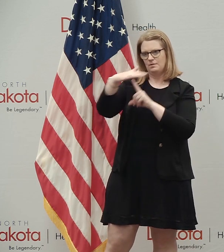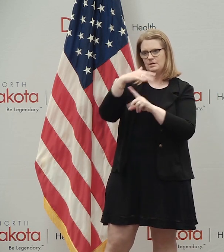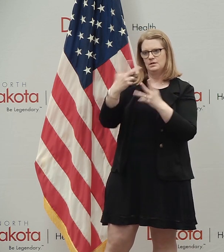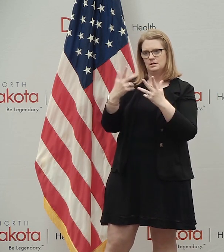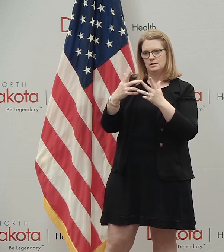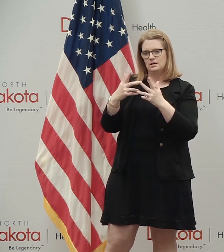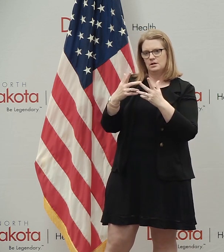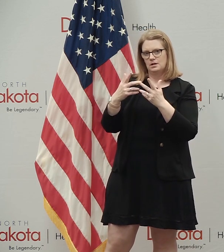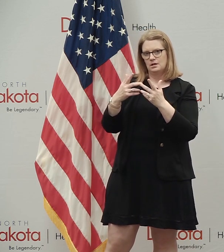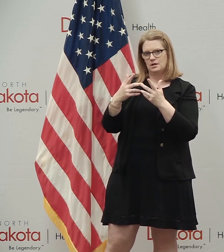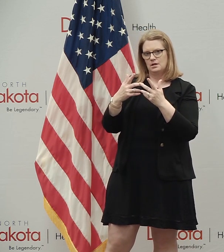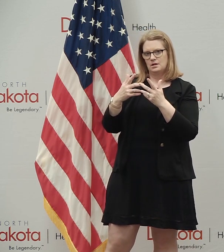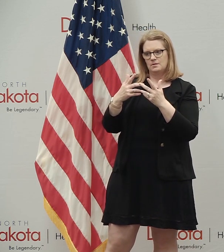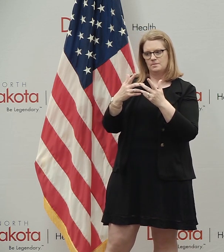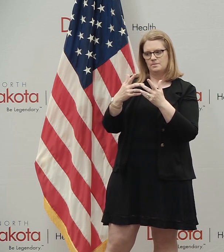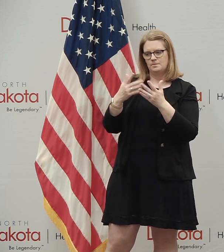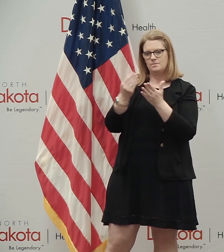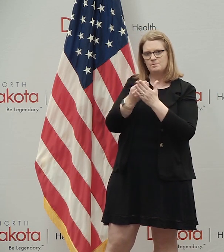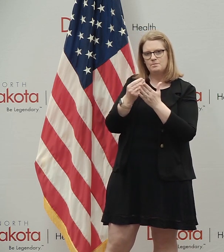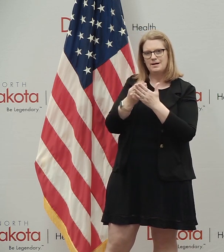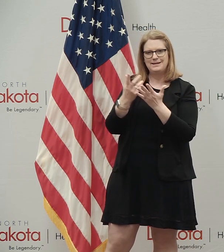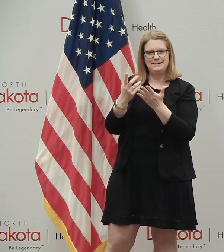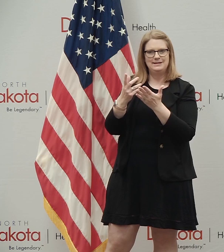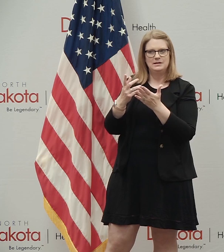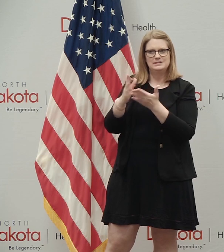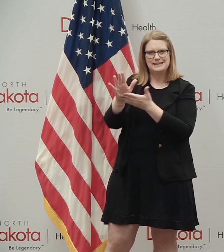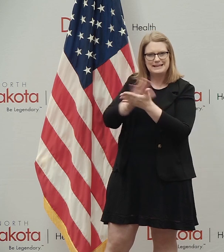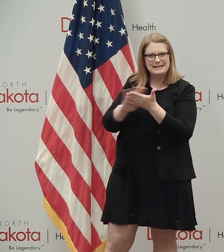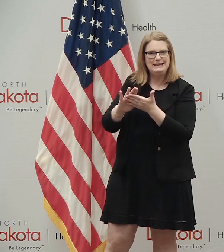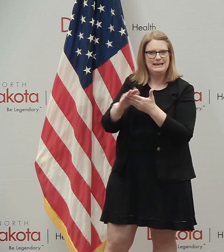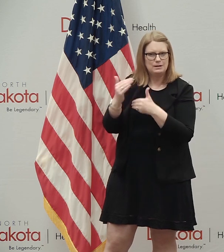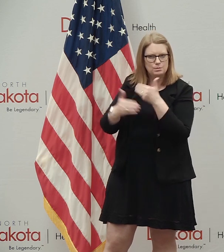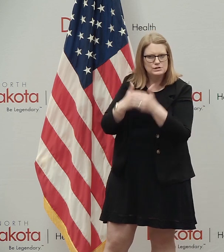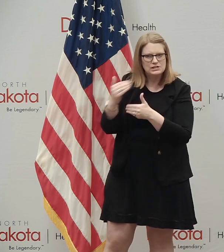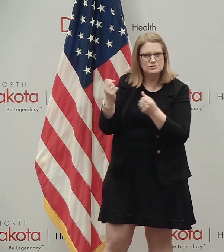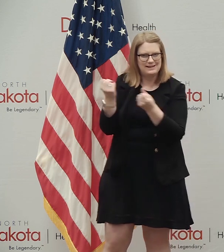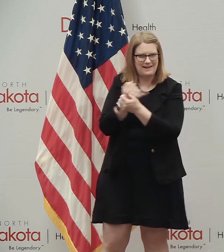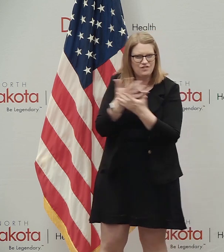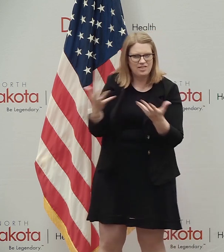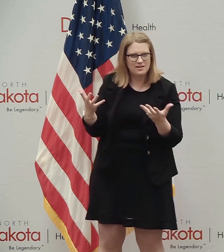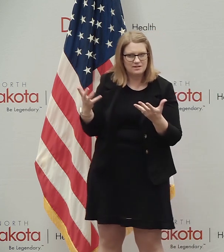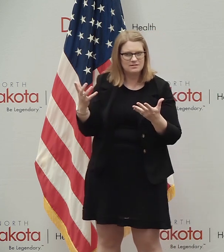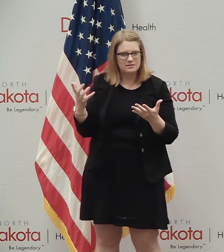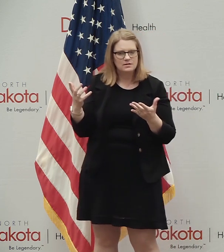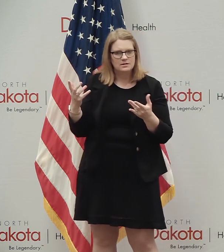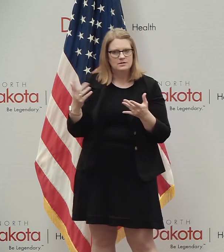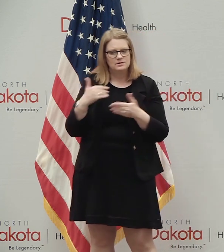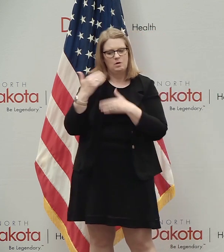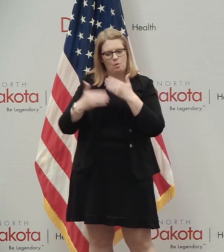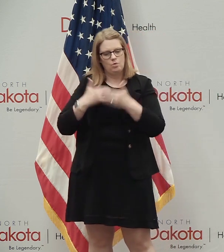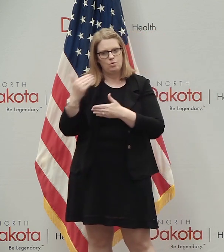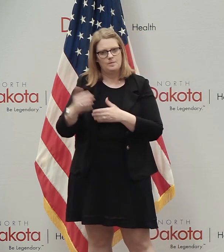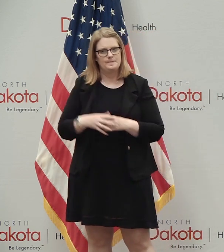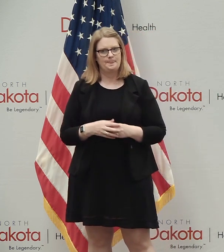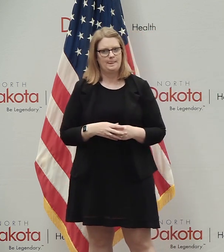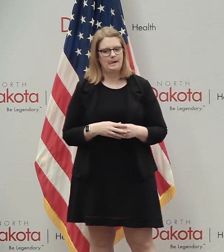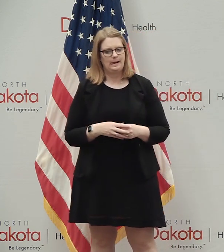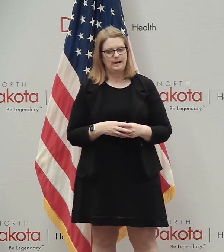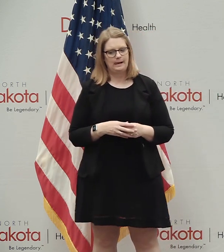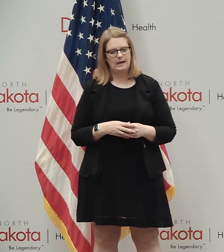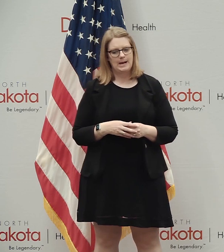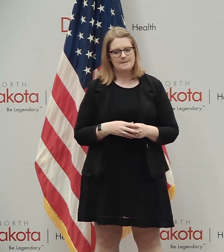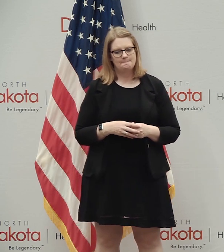and expenditure related to disinfecting and cleaning and the procedures that you have to go through. And so there